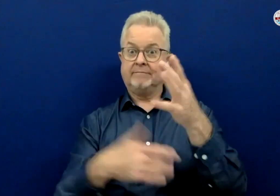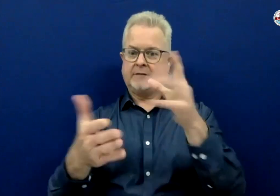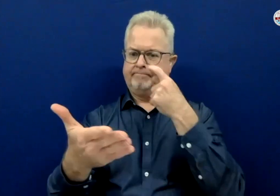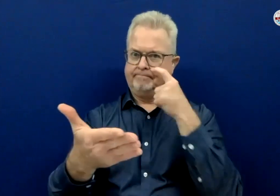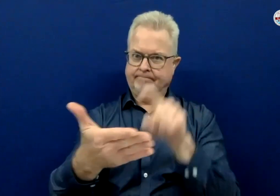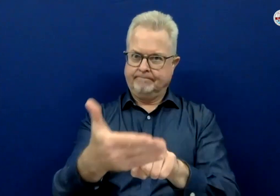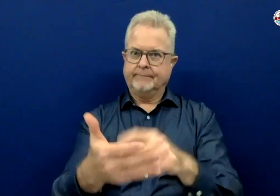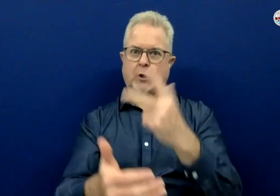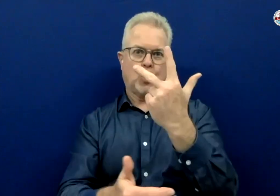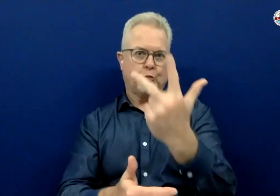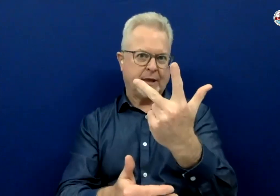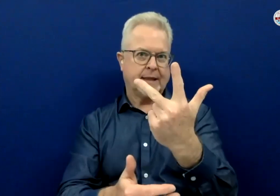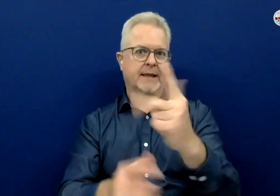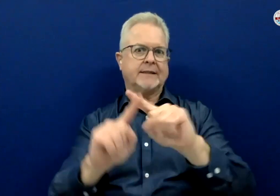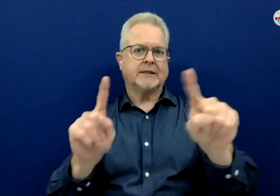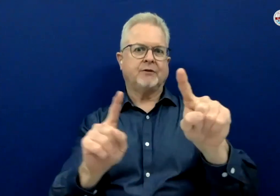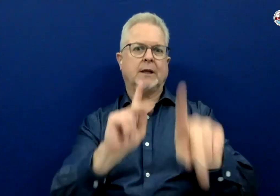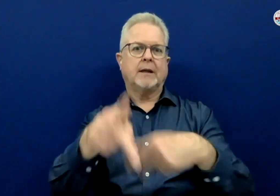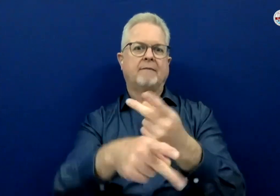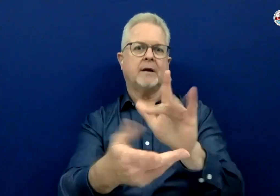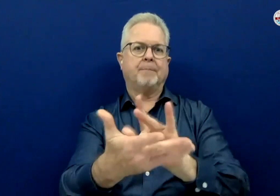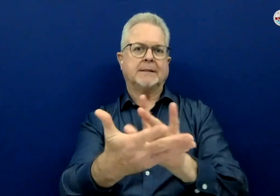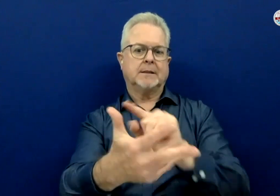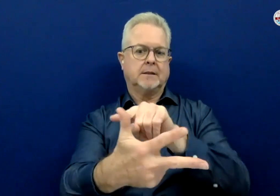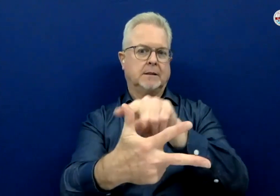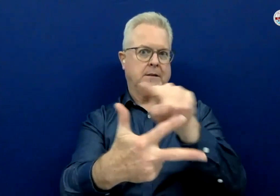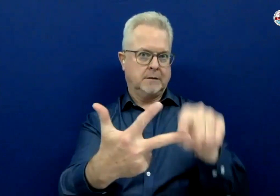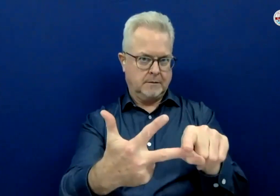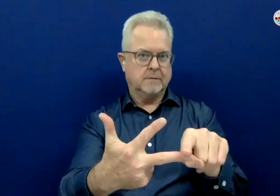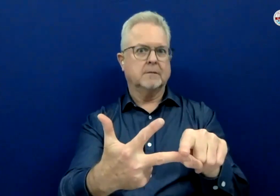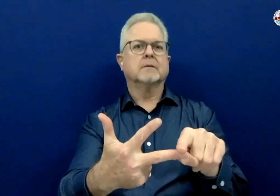in the United States has 3 prescriptions that are recognized by the CDC.